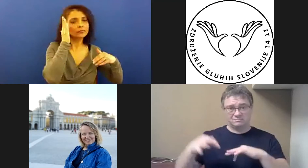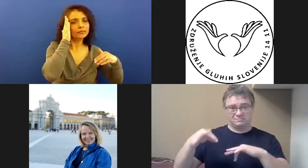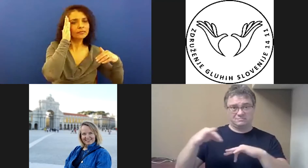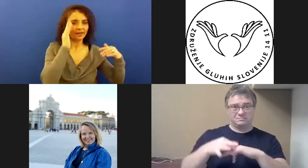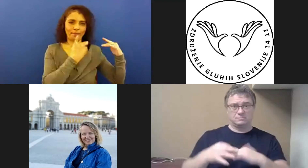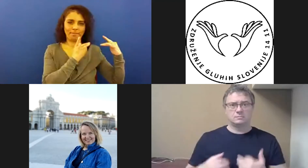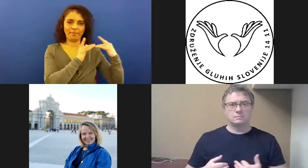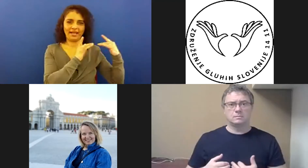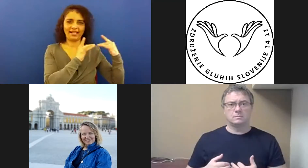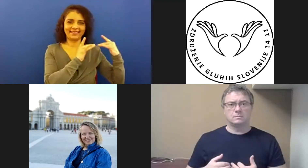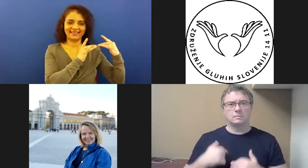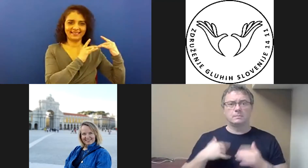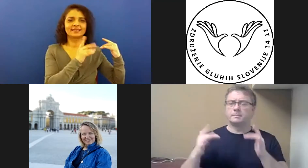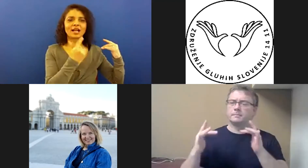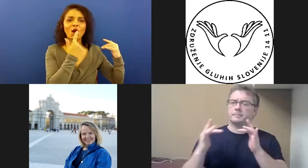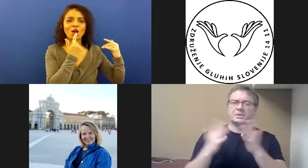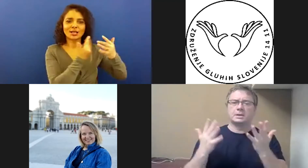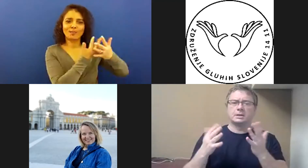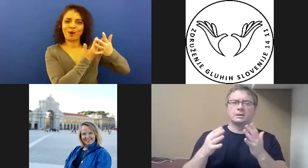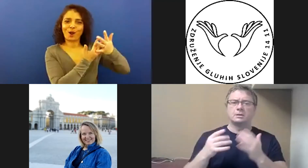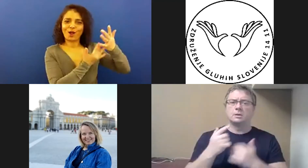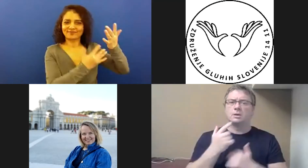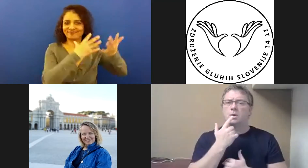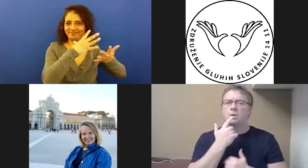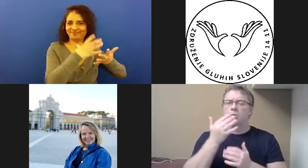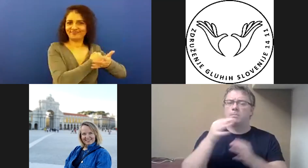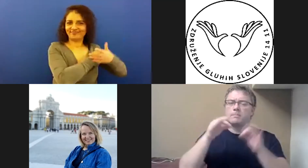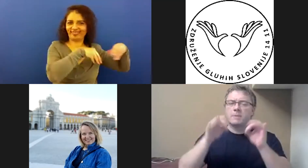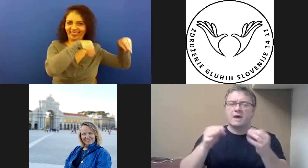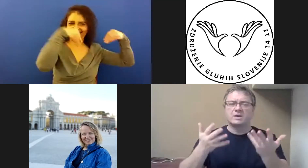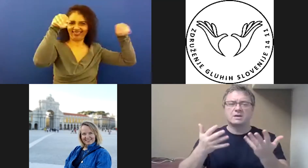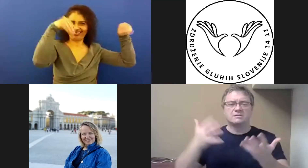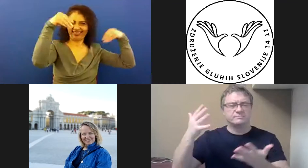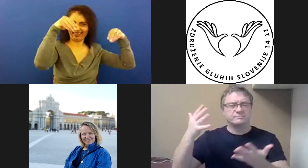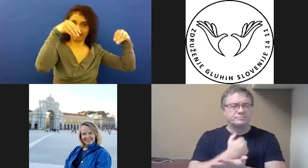And my brother and family was only interested in the money they could get for me.